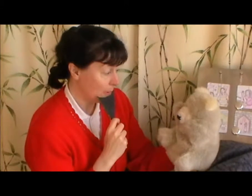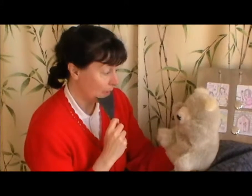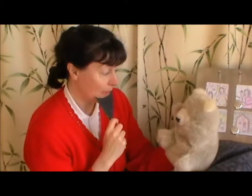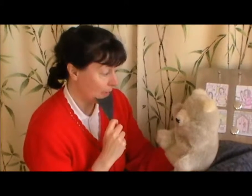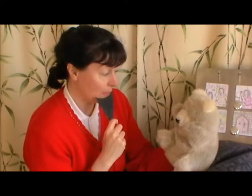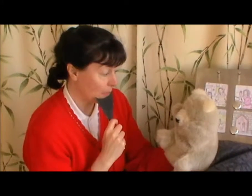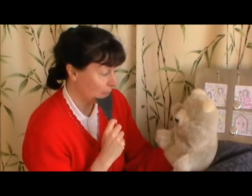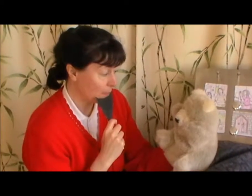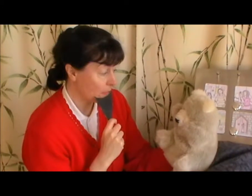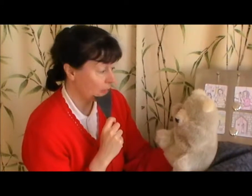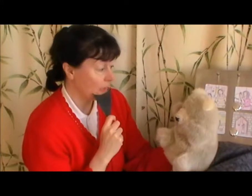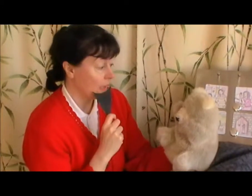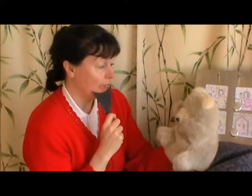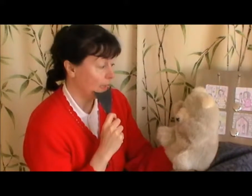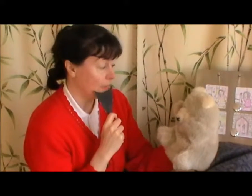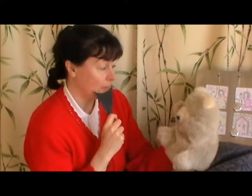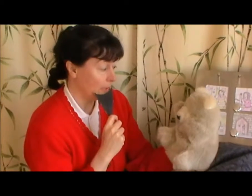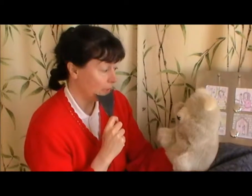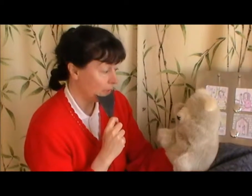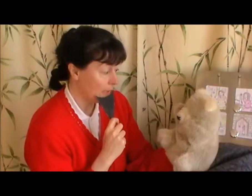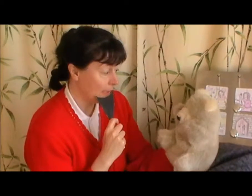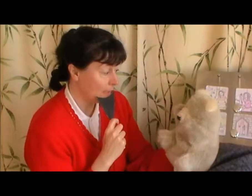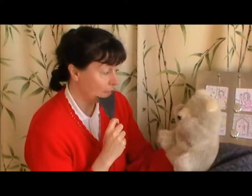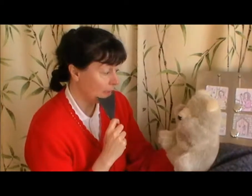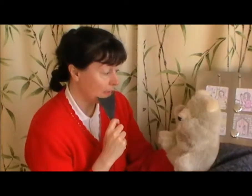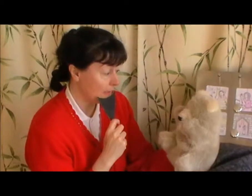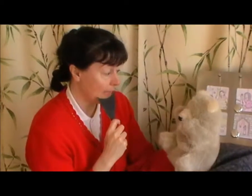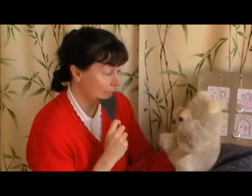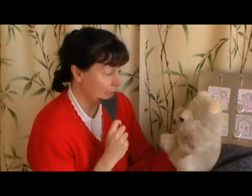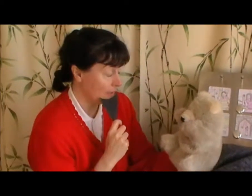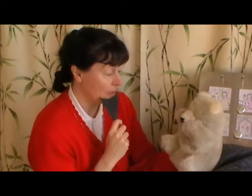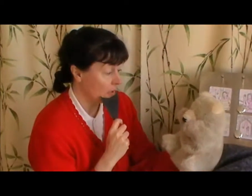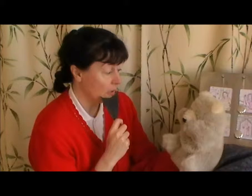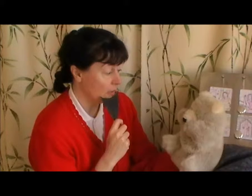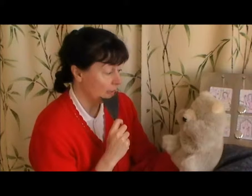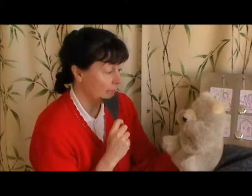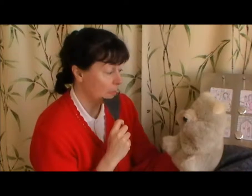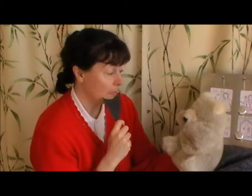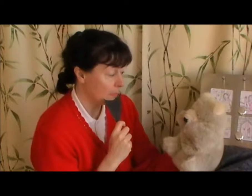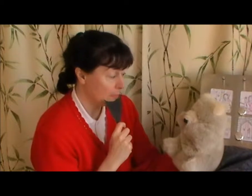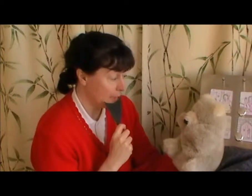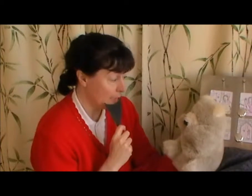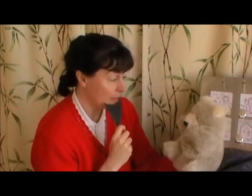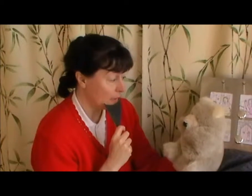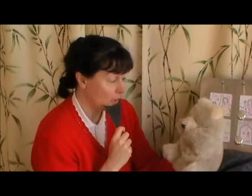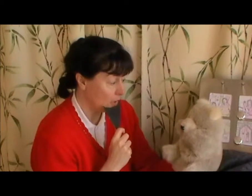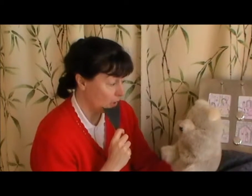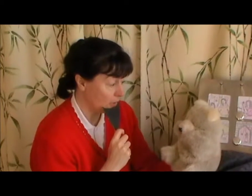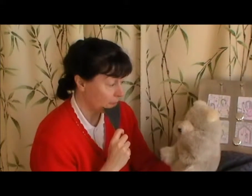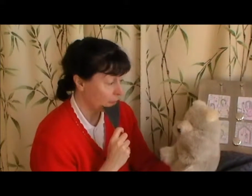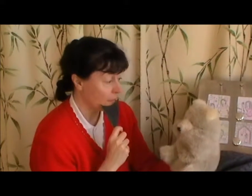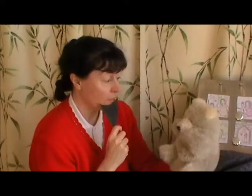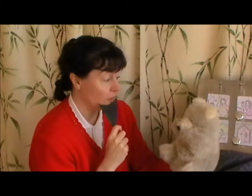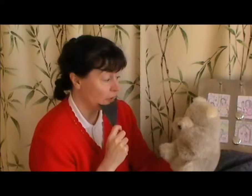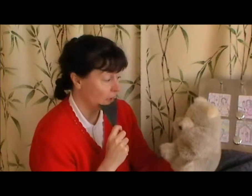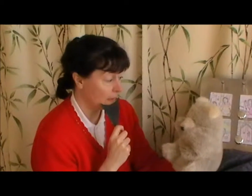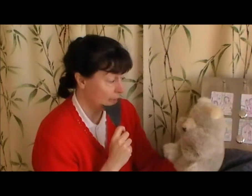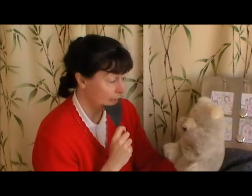bed, Samuel, and when you hear the voice again, you say, speak, Lord, for your